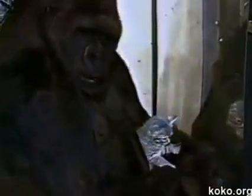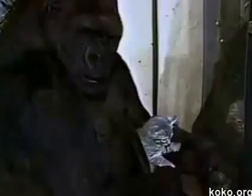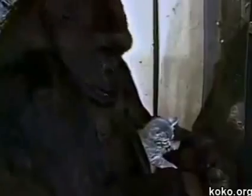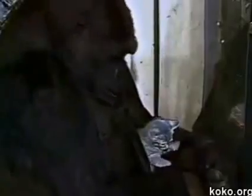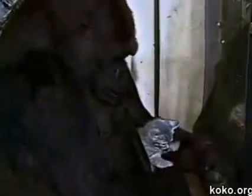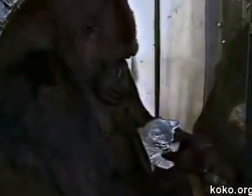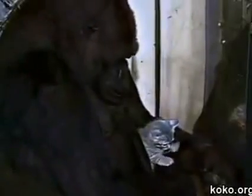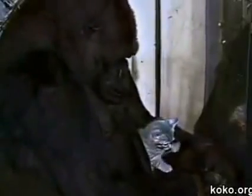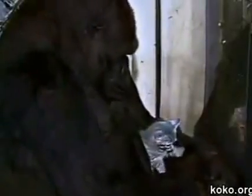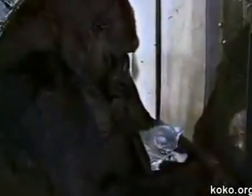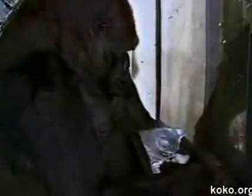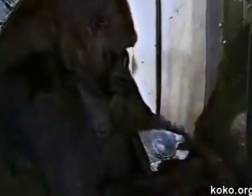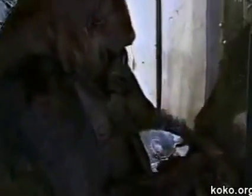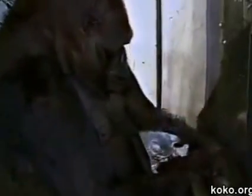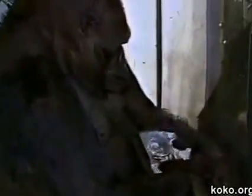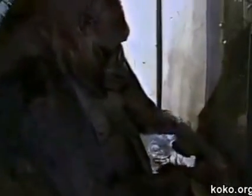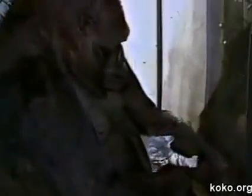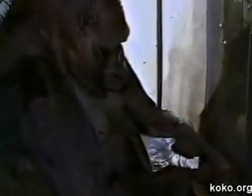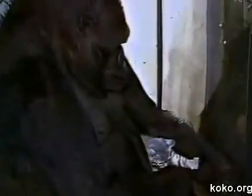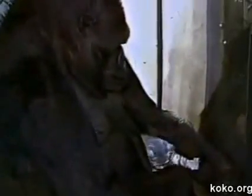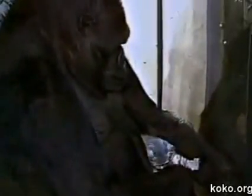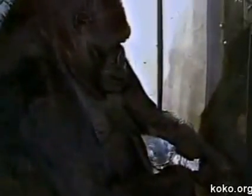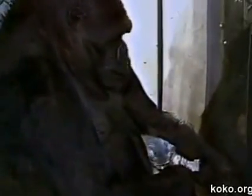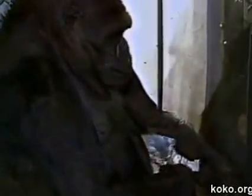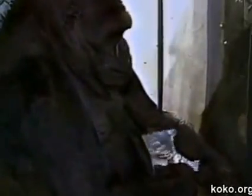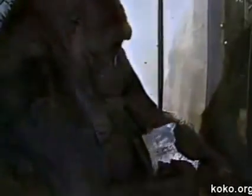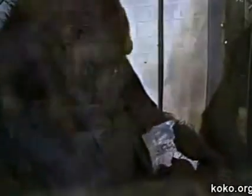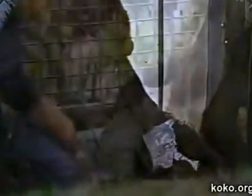Coco adored All Ball, and they spent countless hours playing together.